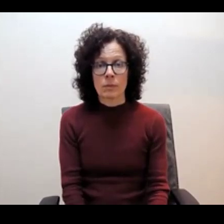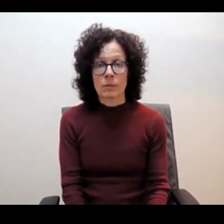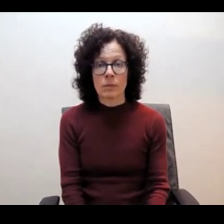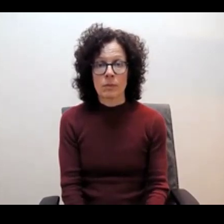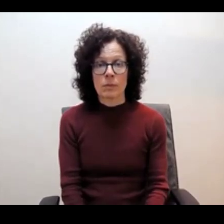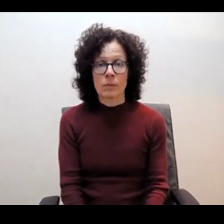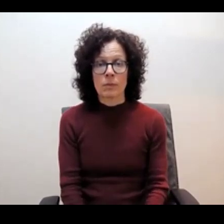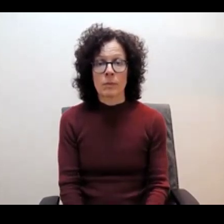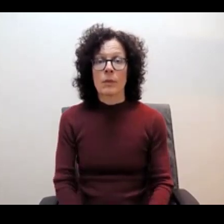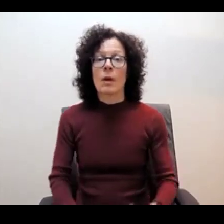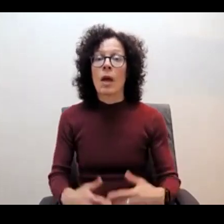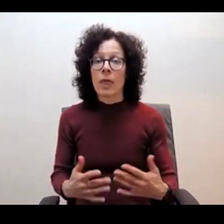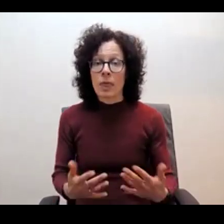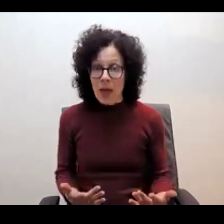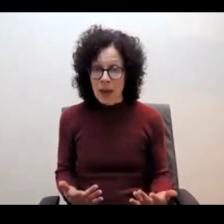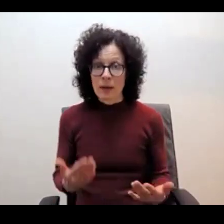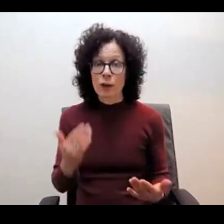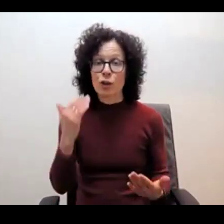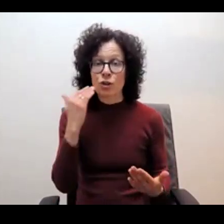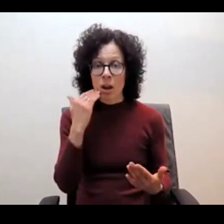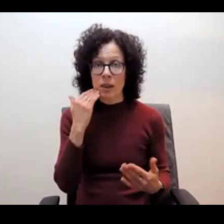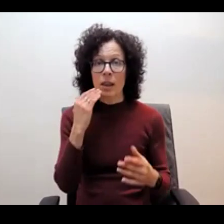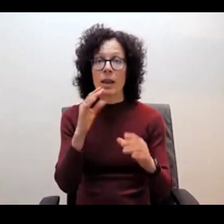And gently coming to a pause.